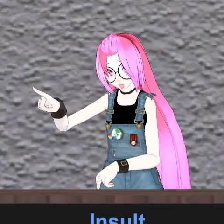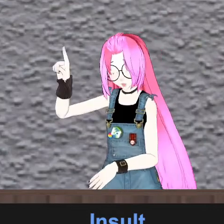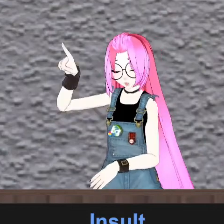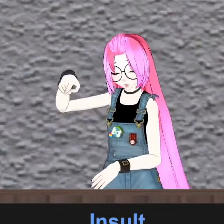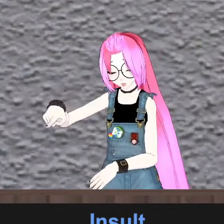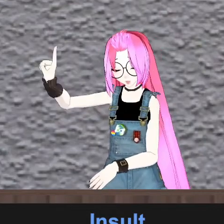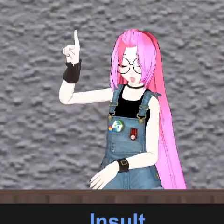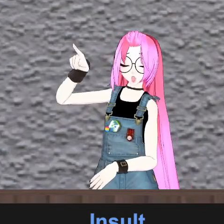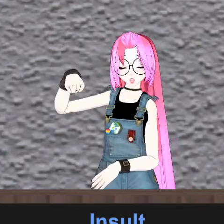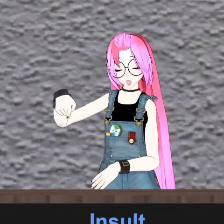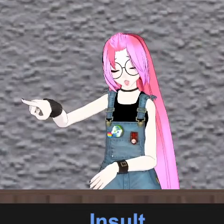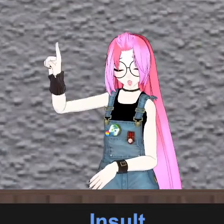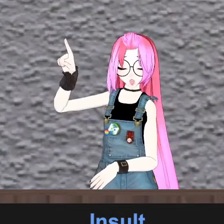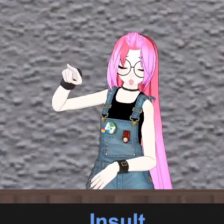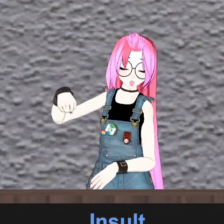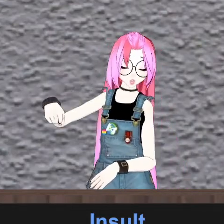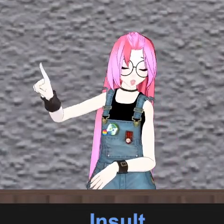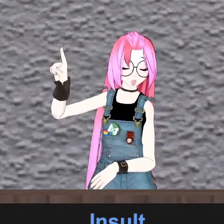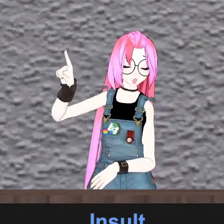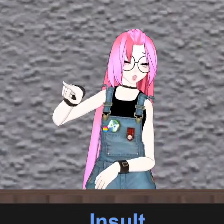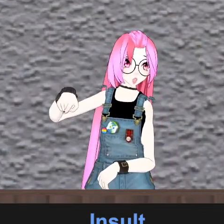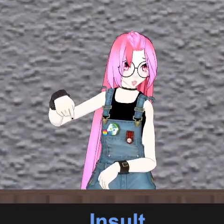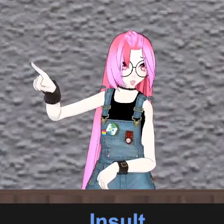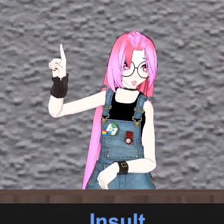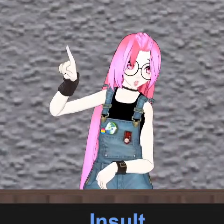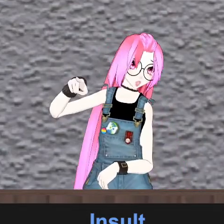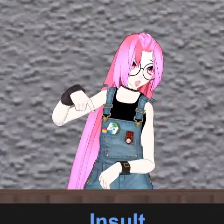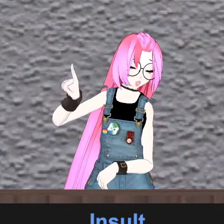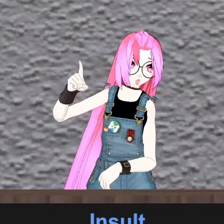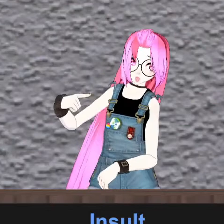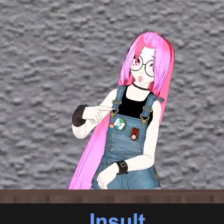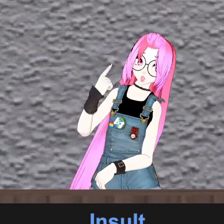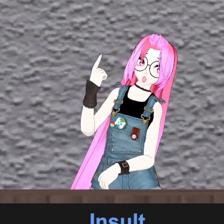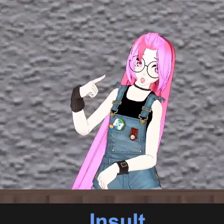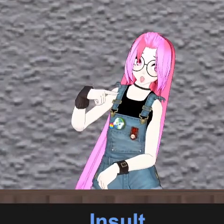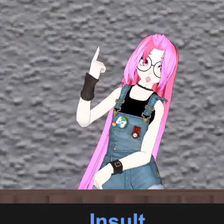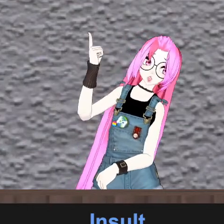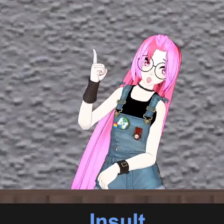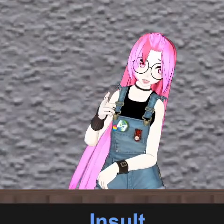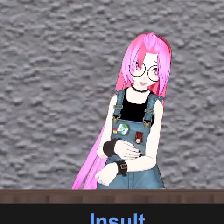like poking at somebody or like jabbing at somebody. Insulting. Insult. If you're insulting yourself, insult myself.